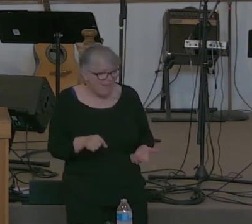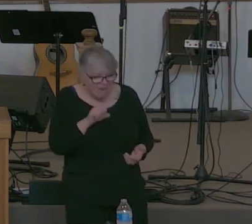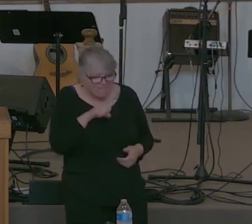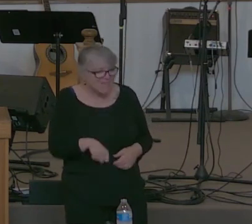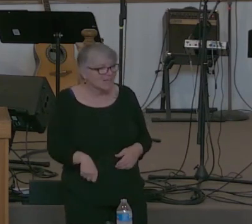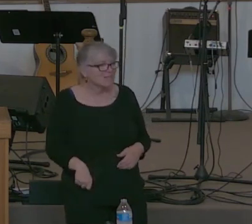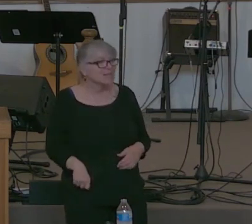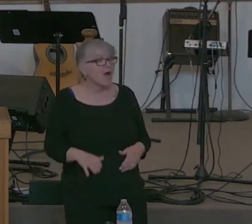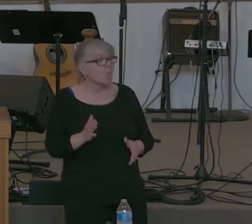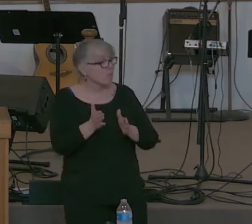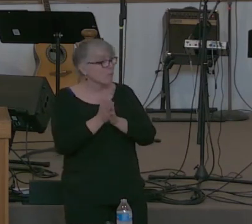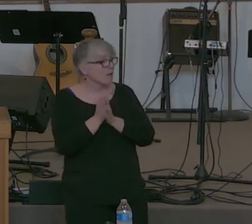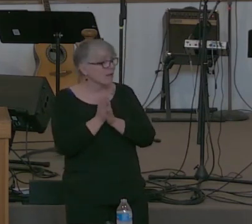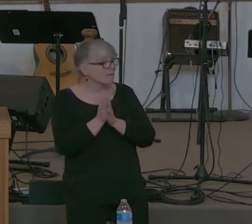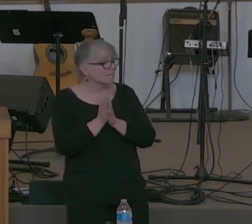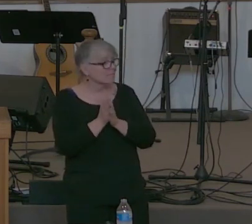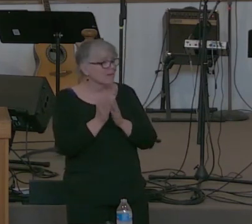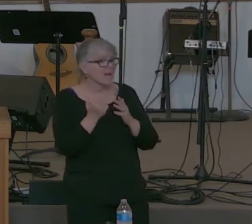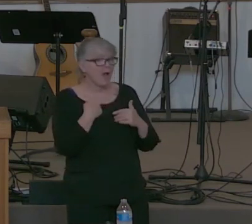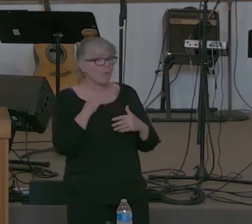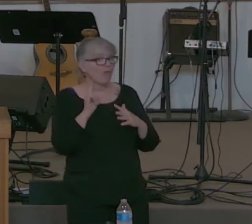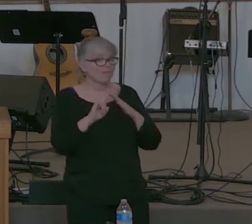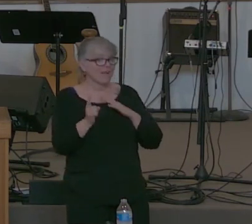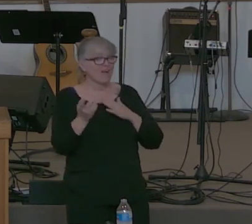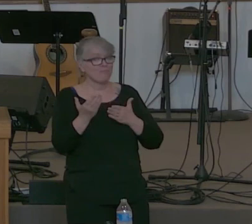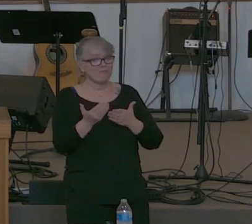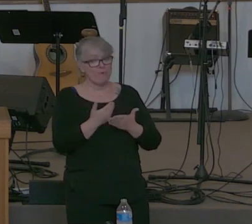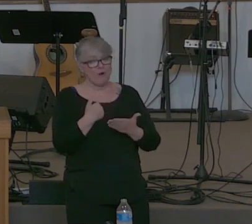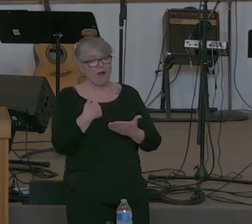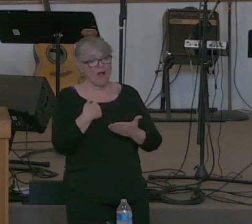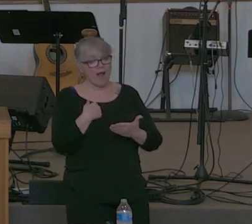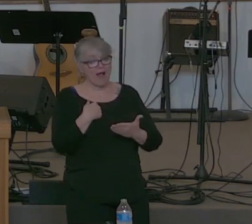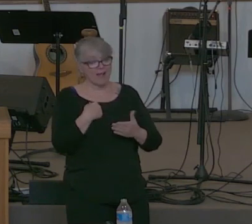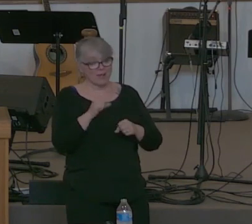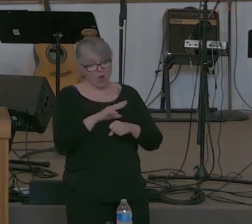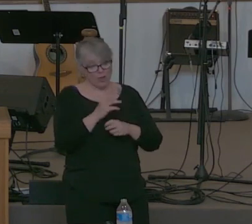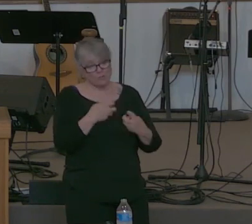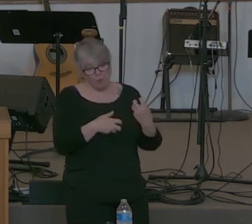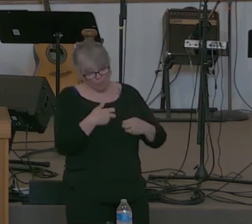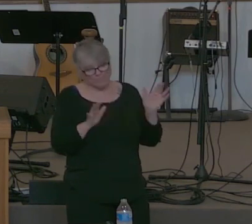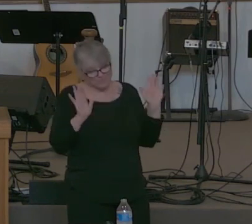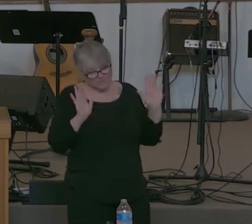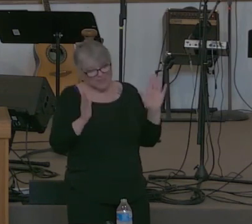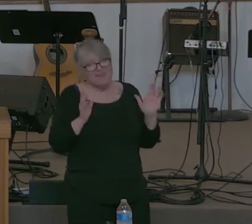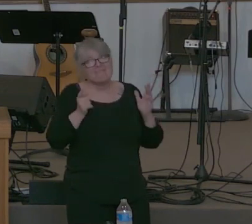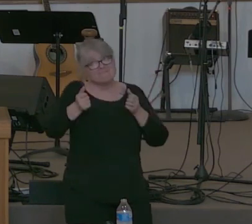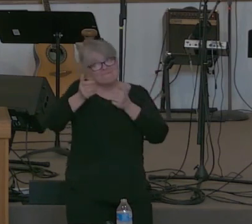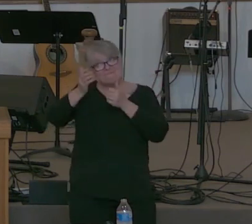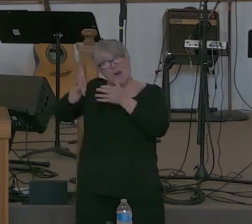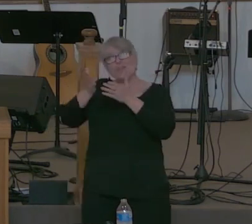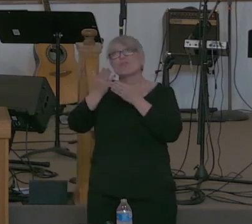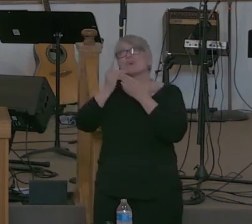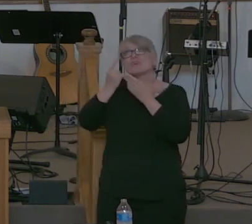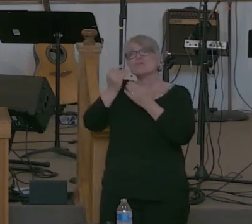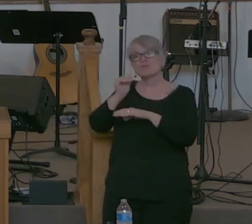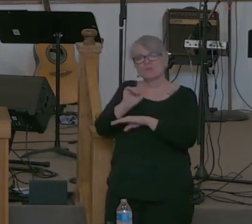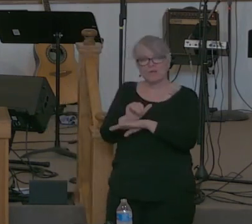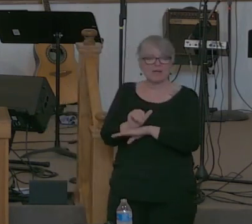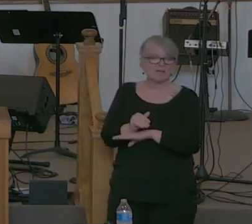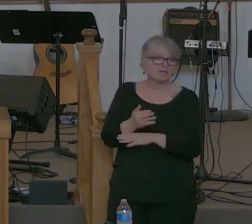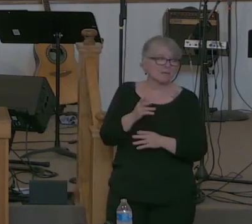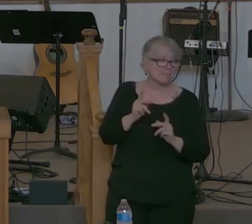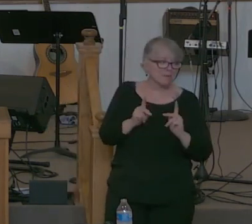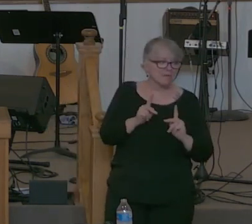So I'm just going to pray and get out of here before I get myself in trouble. So, Father, I just thank you for this evening. I thank you that people are